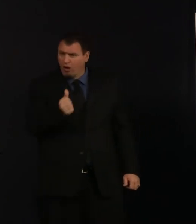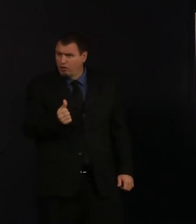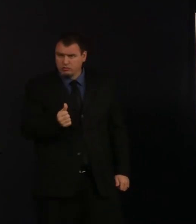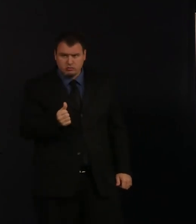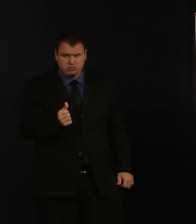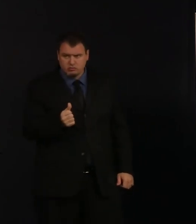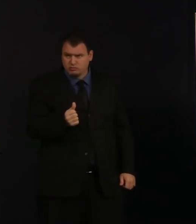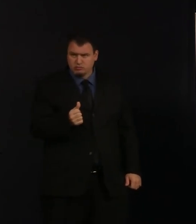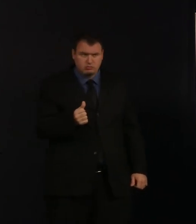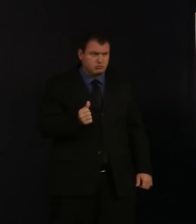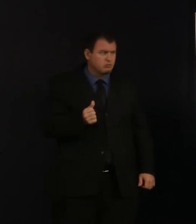non-Jewish.